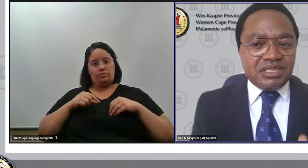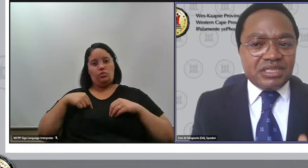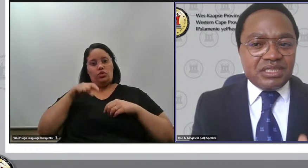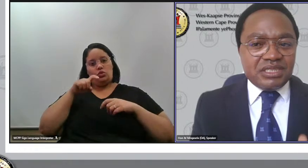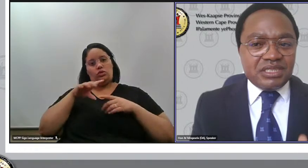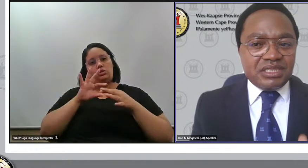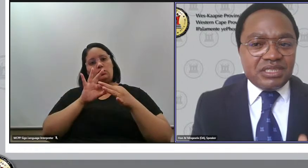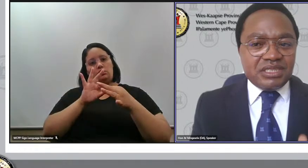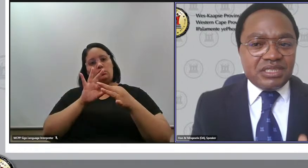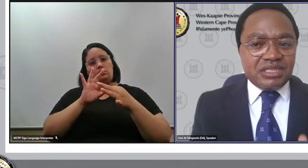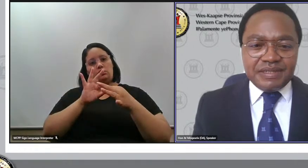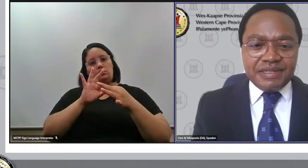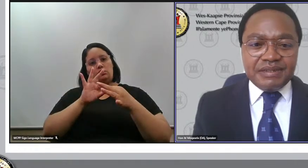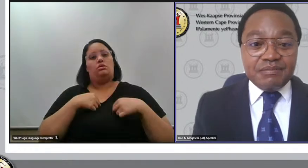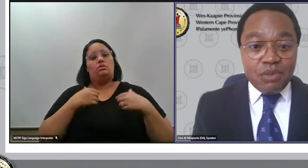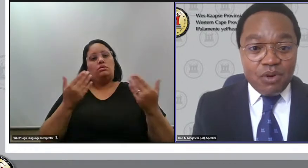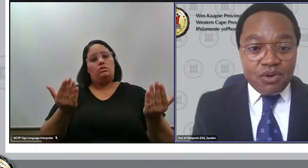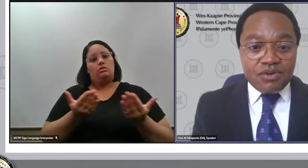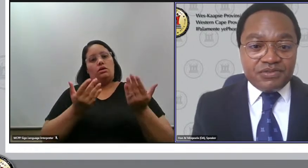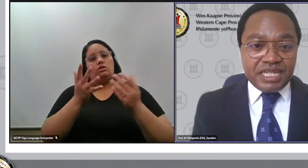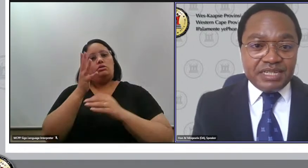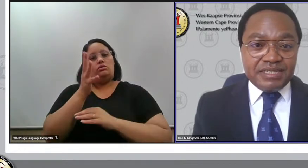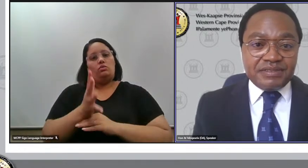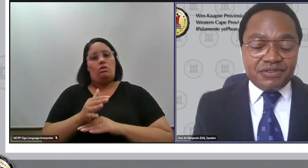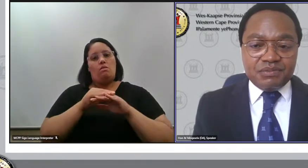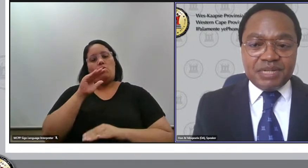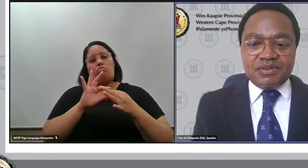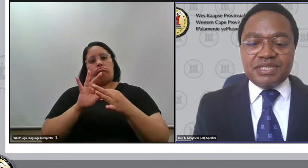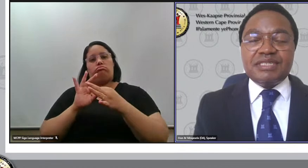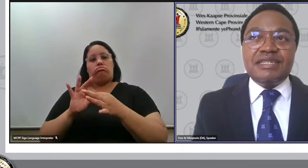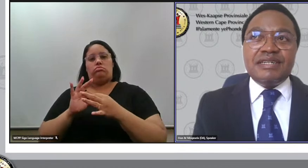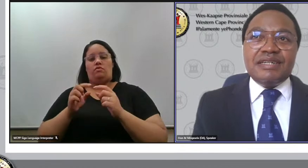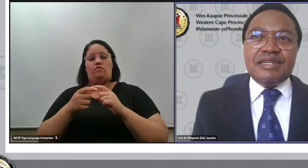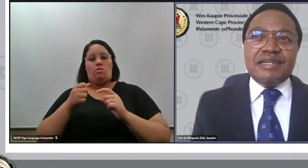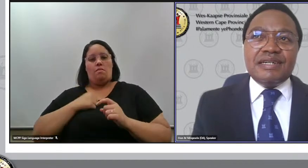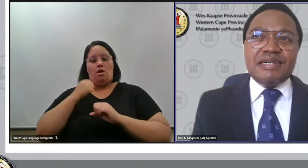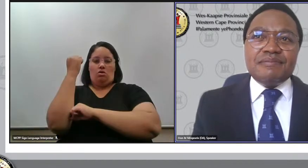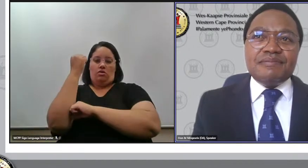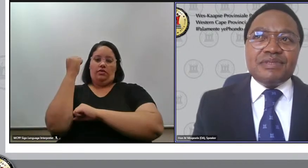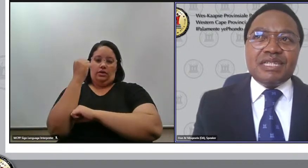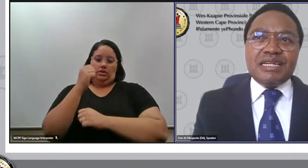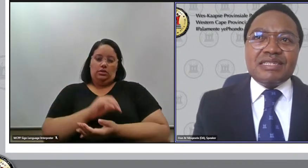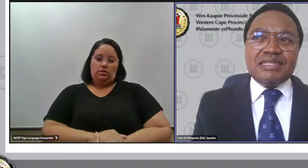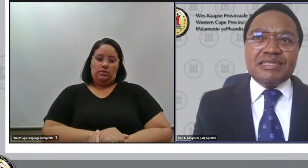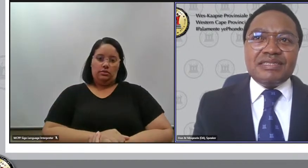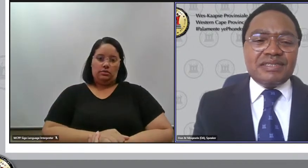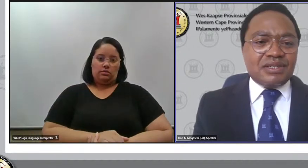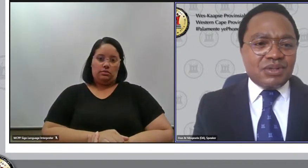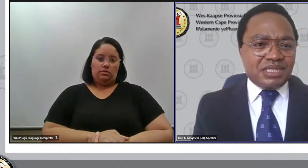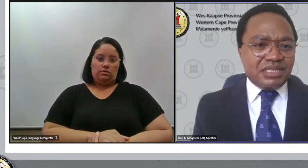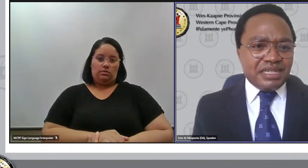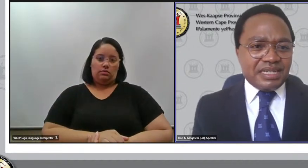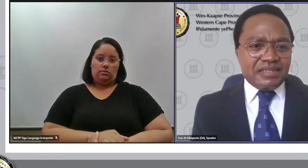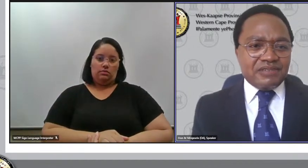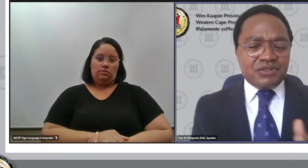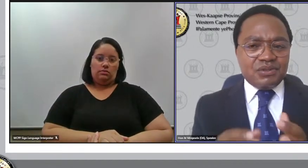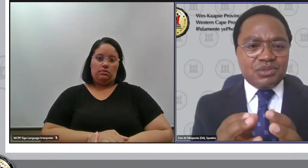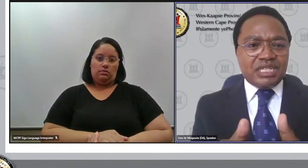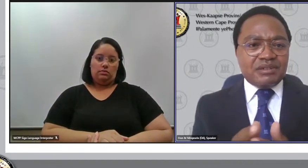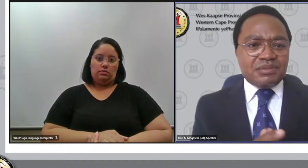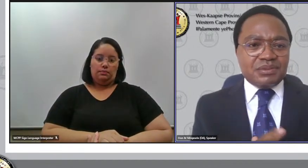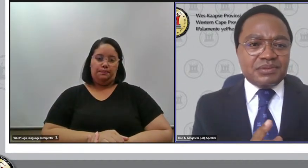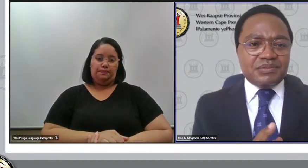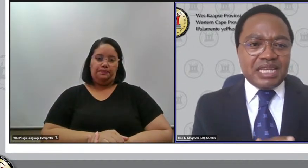will encourage more of that from my office. Lastly, the question again